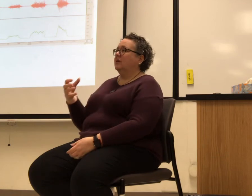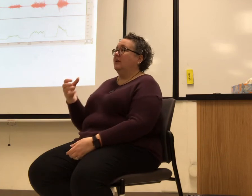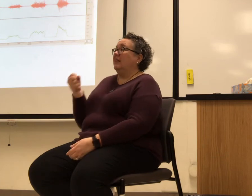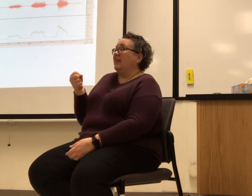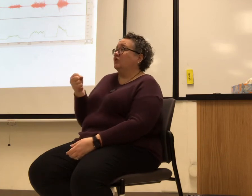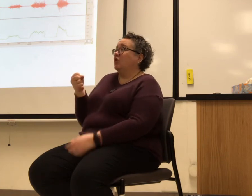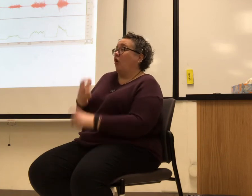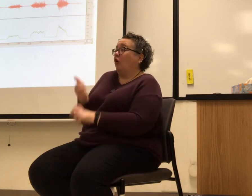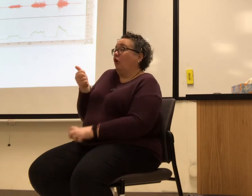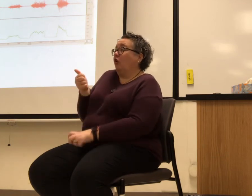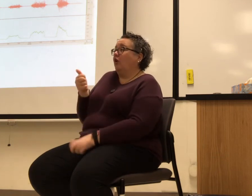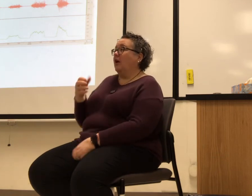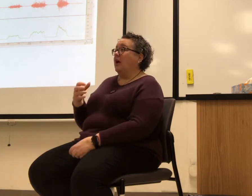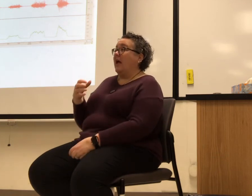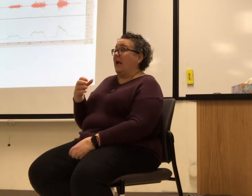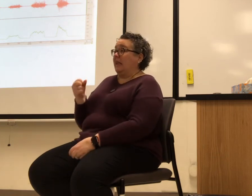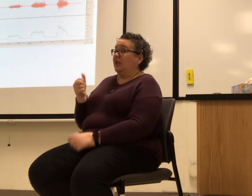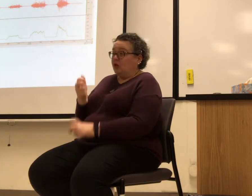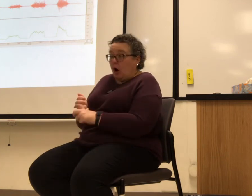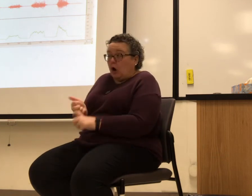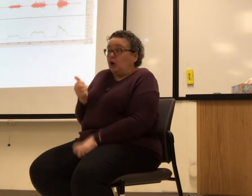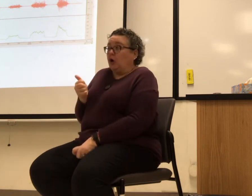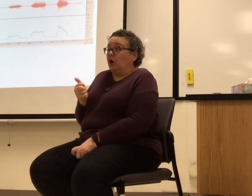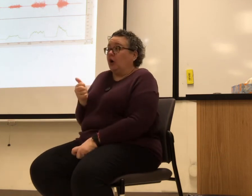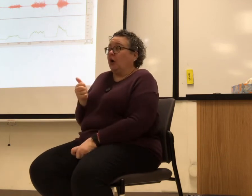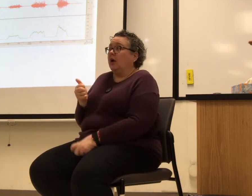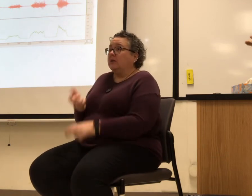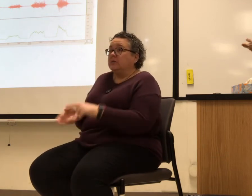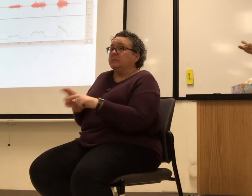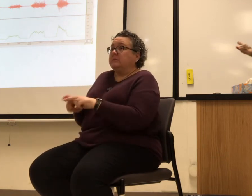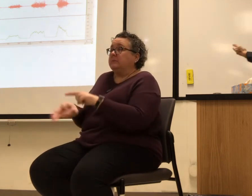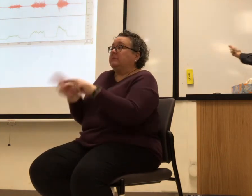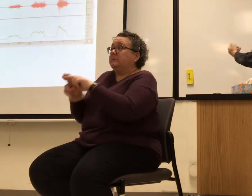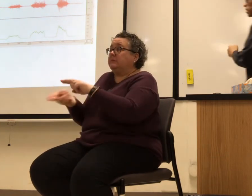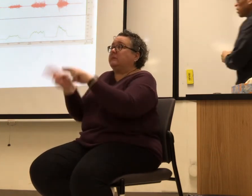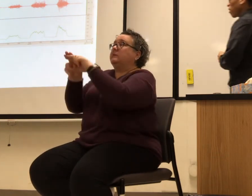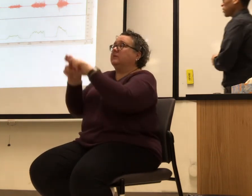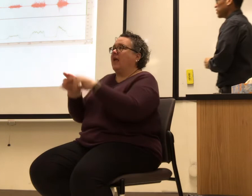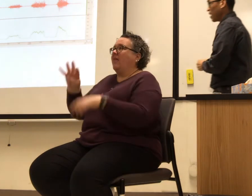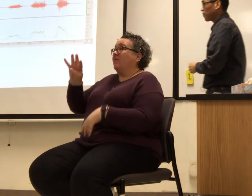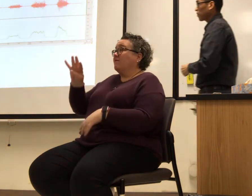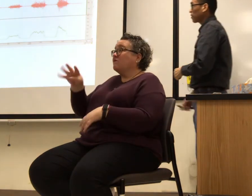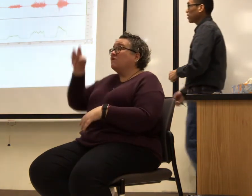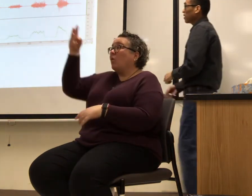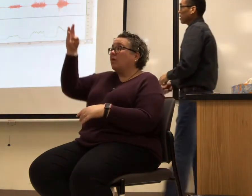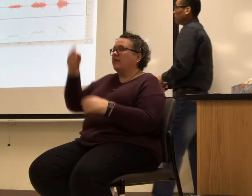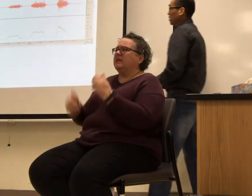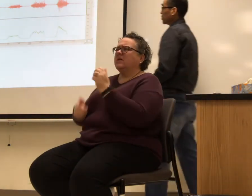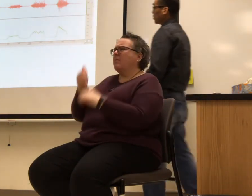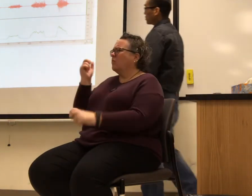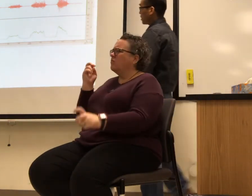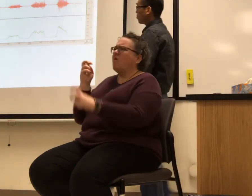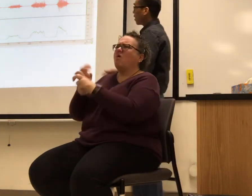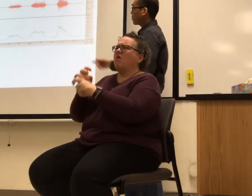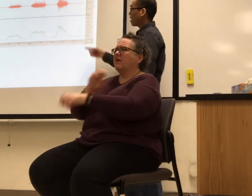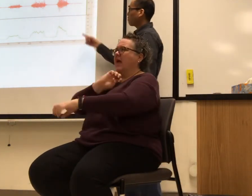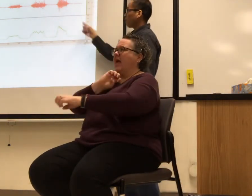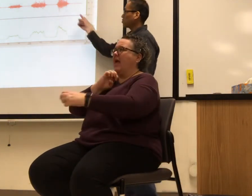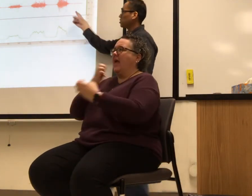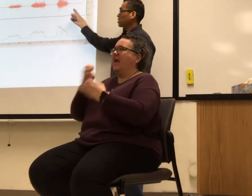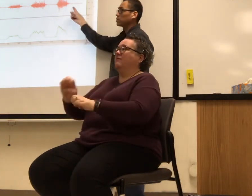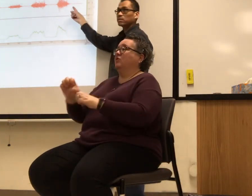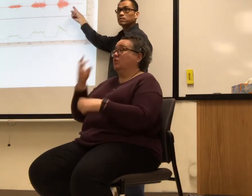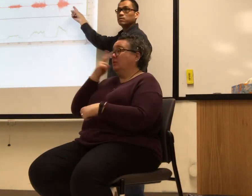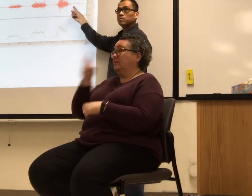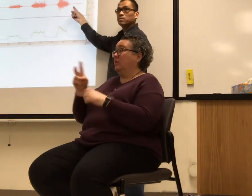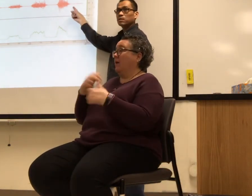clench harder, clench even harder, and then the fourth clench is the hardest effort. So do you see why you have the